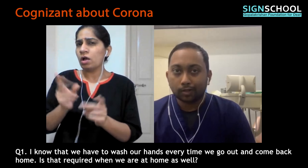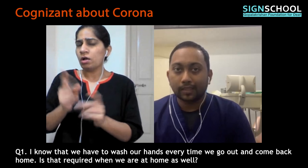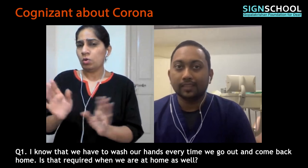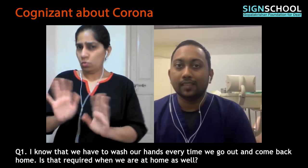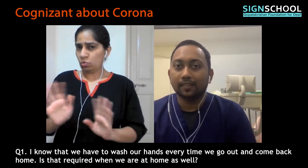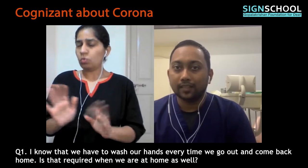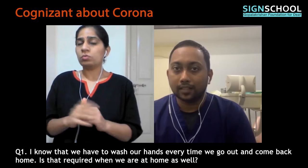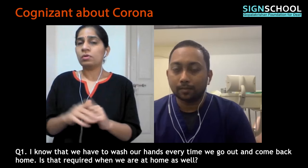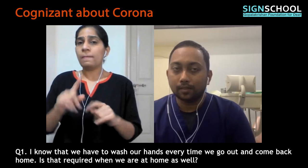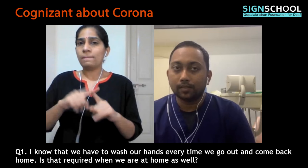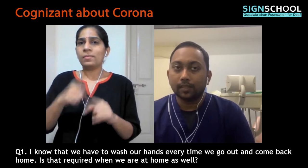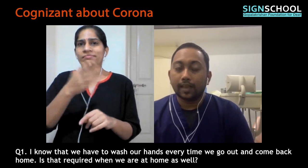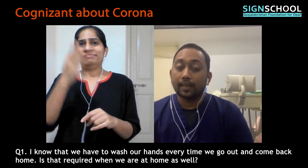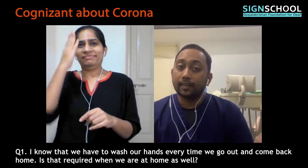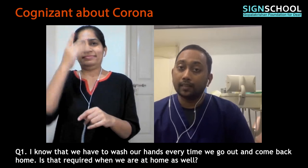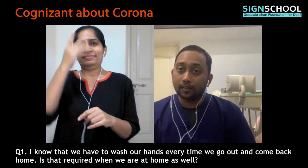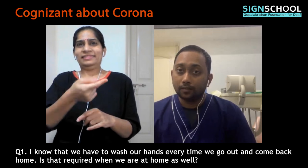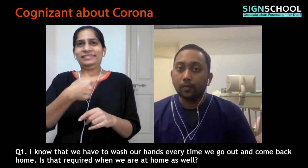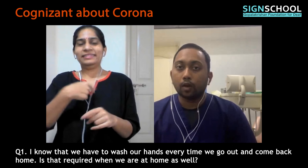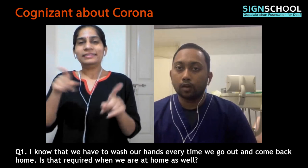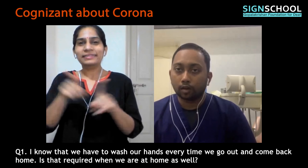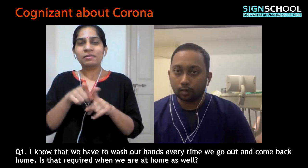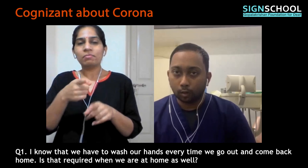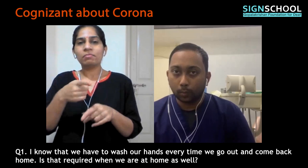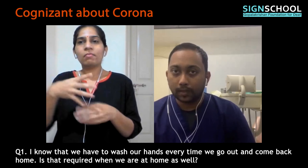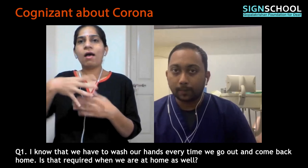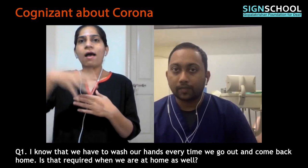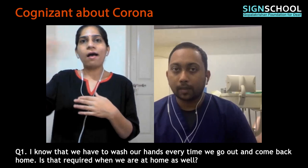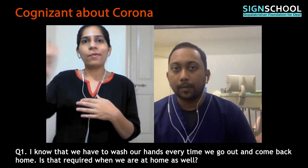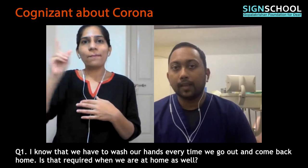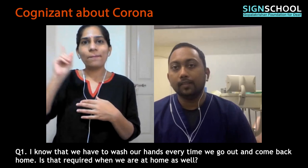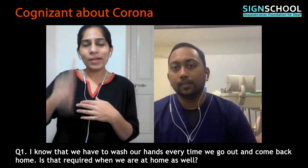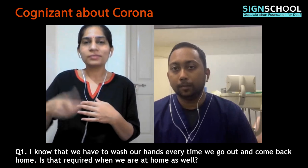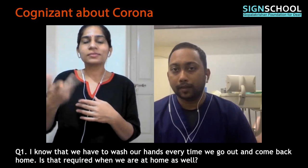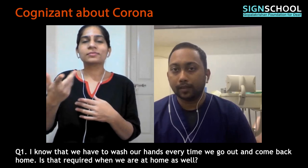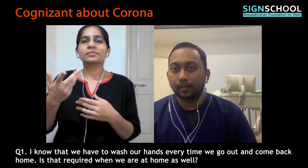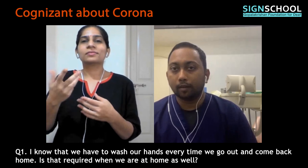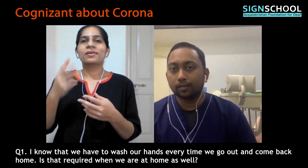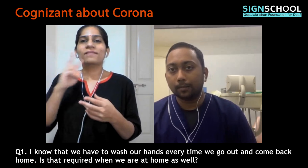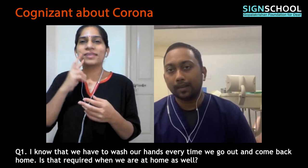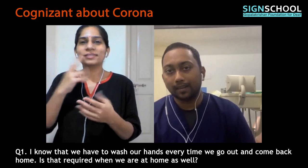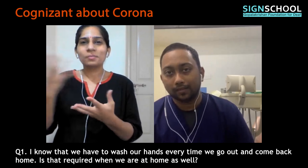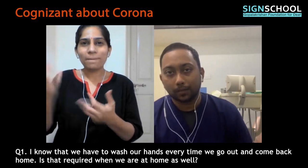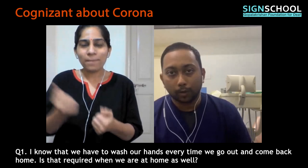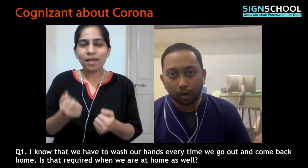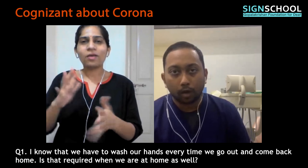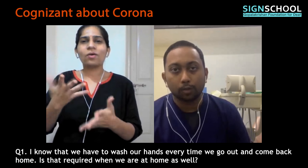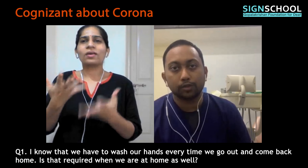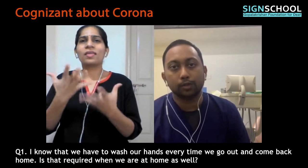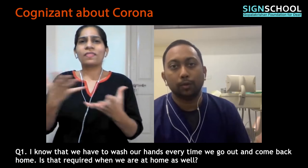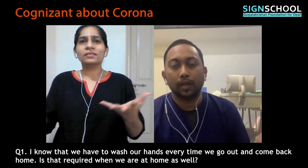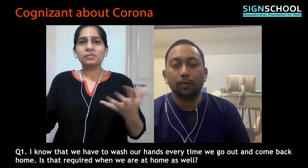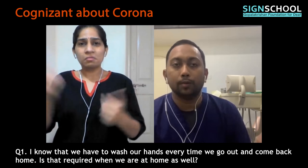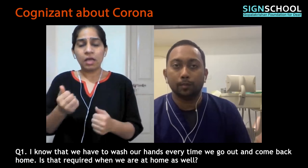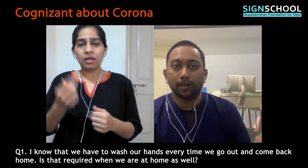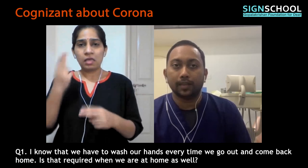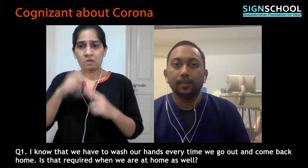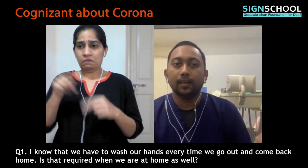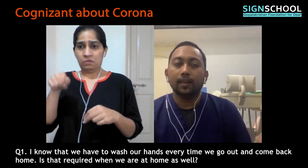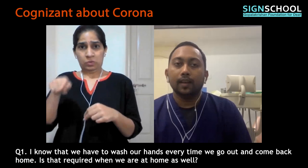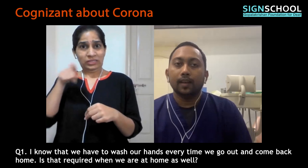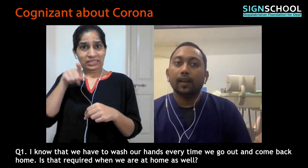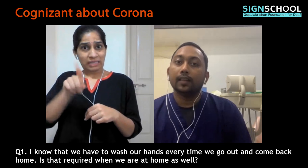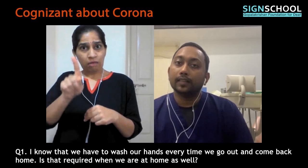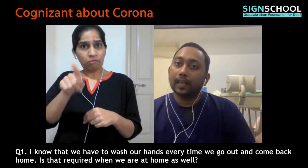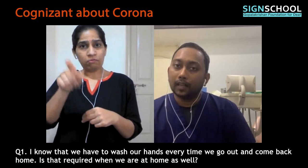get groceries and vegetables, and even if you are not going, somebody else is bringing, or somebody else from your house is going out to bring